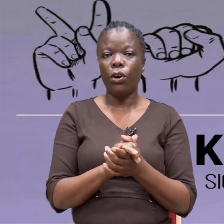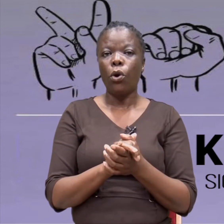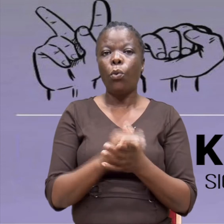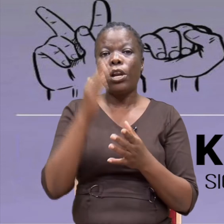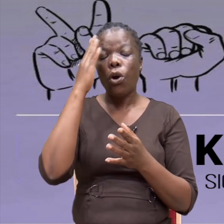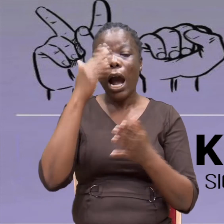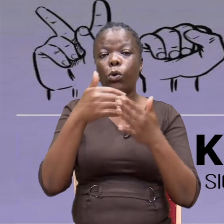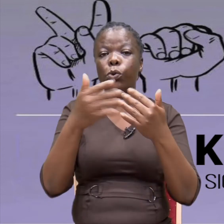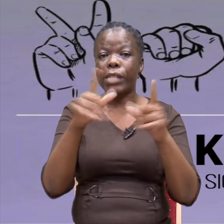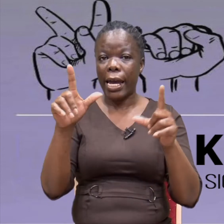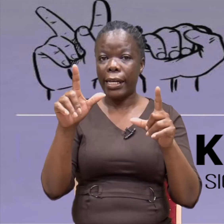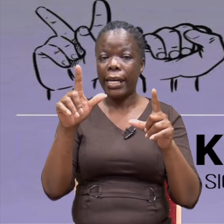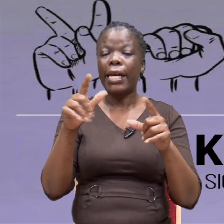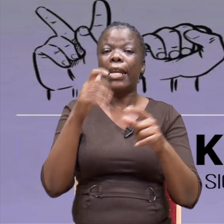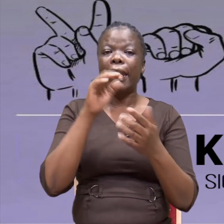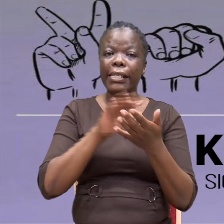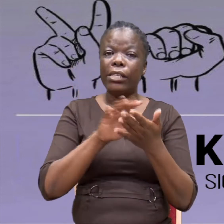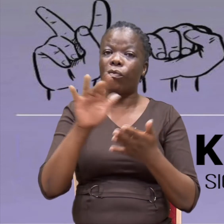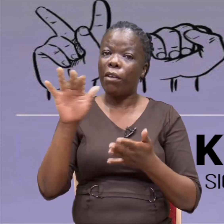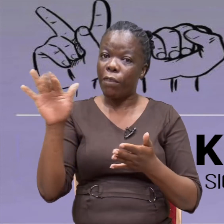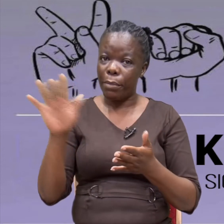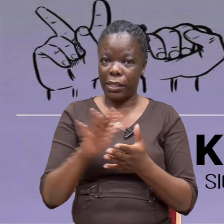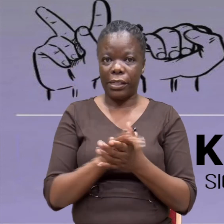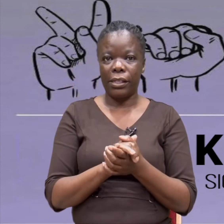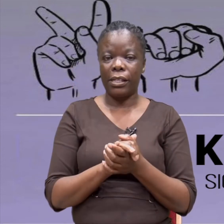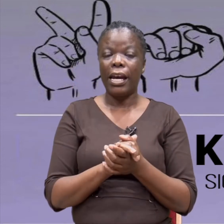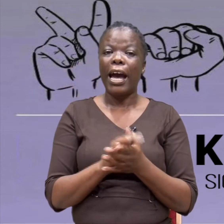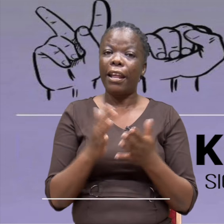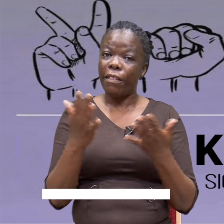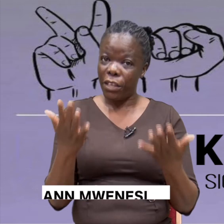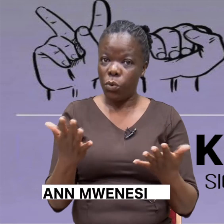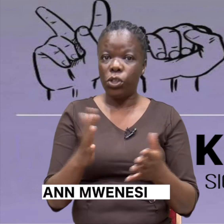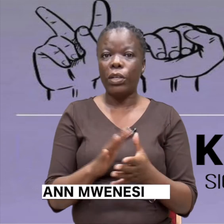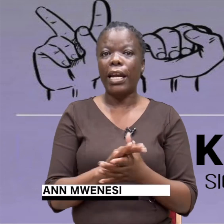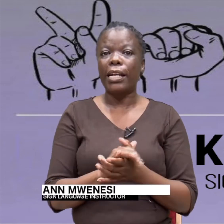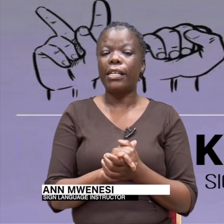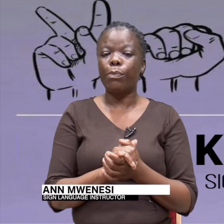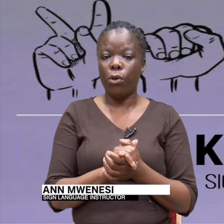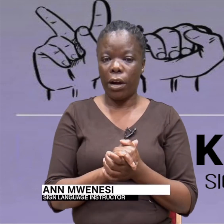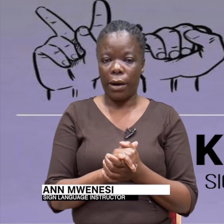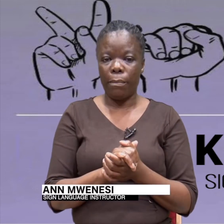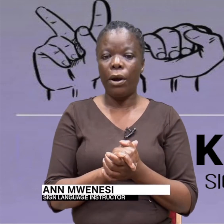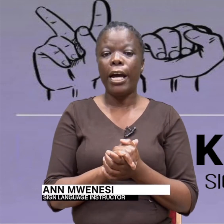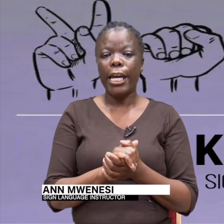we'll know how to sign letters of alphabet. Another thing which we learn in this program